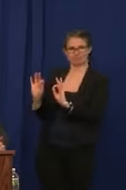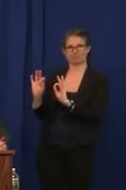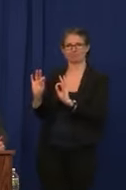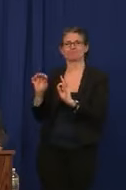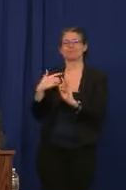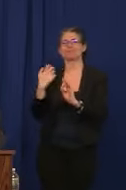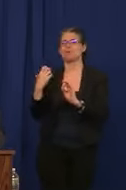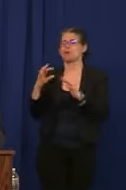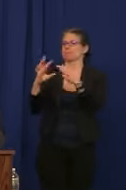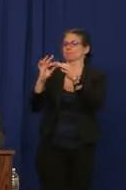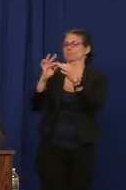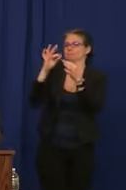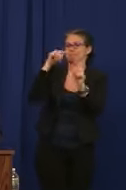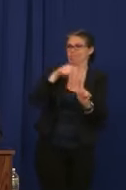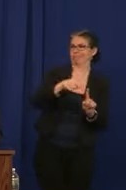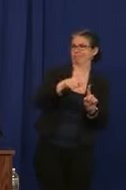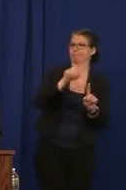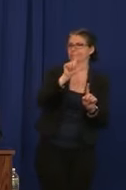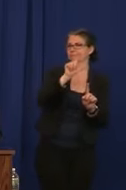Do we know